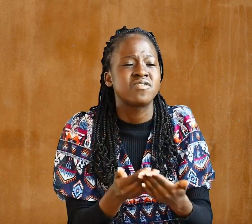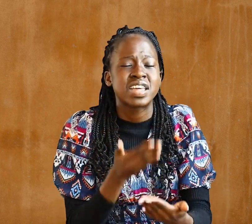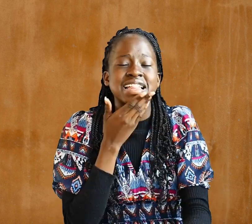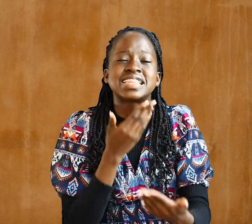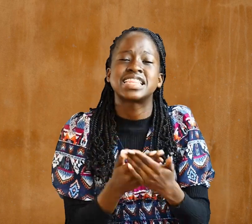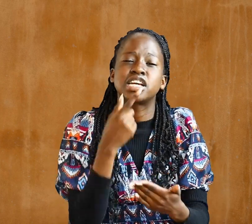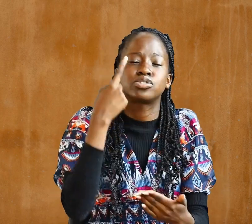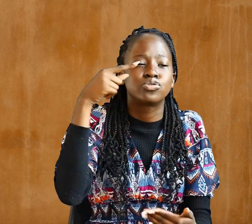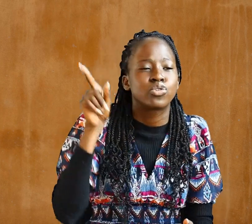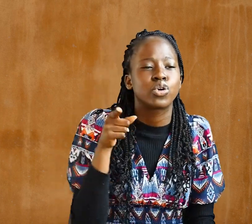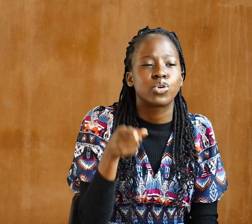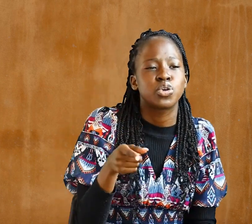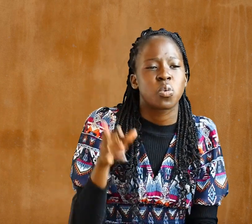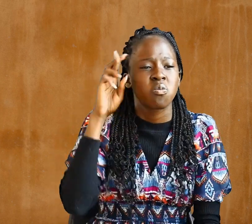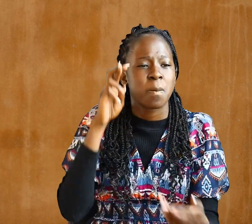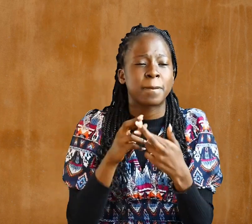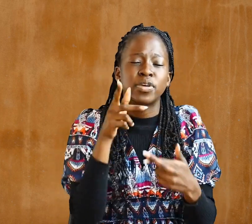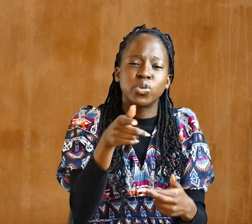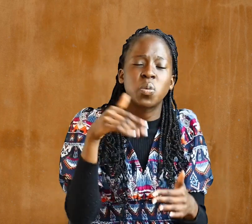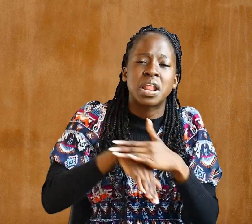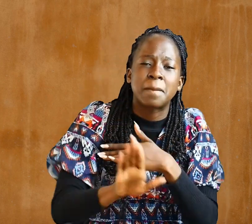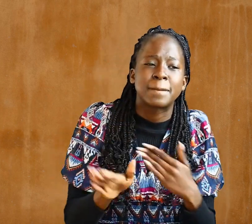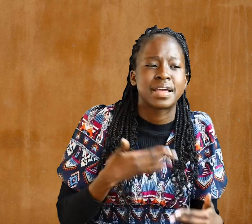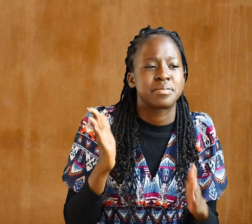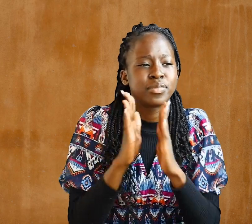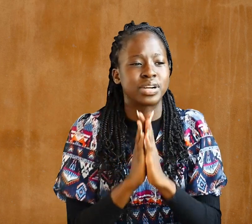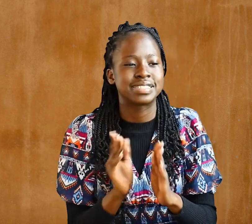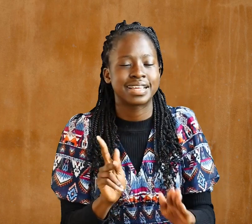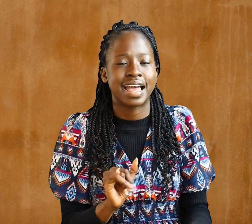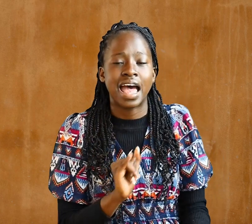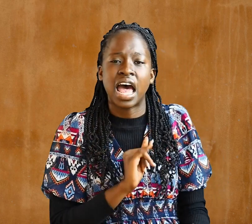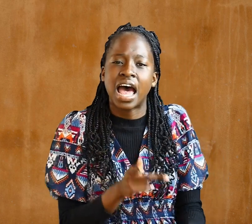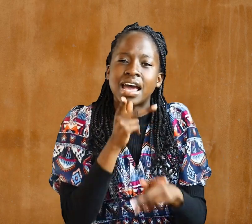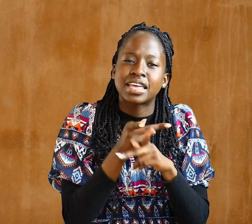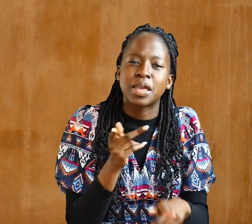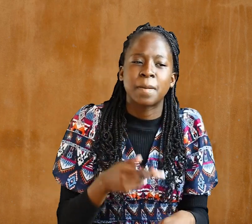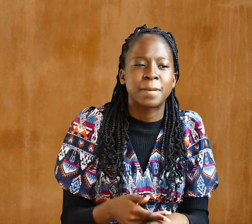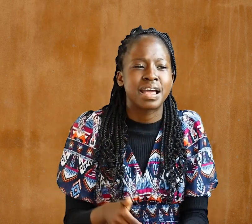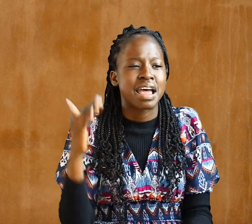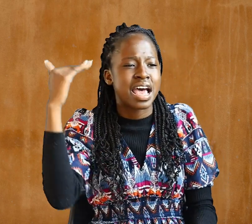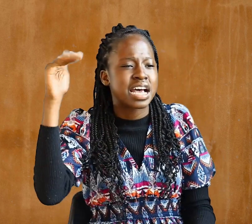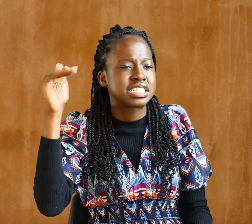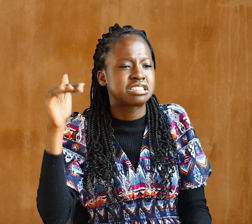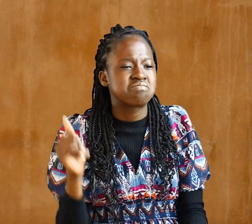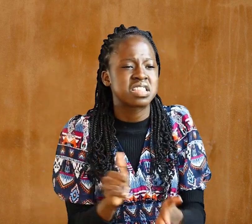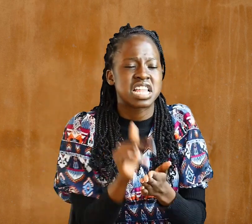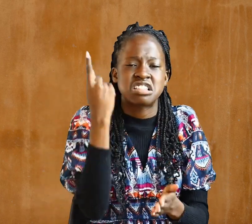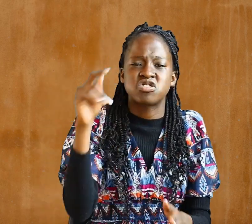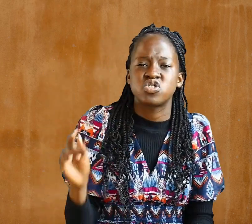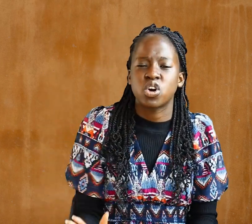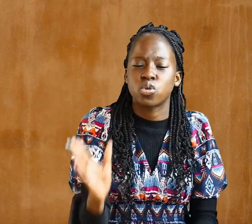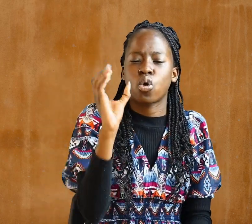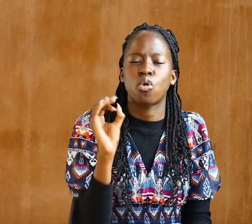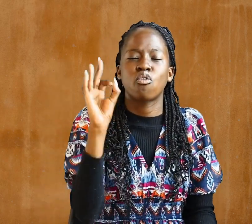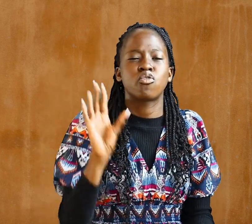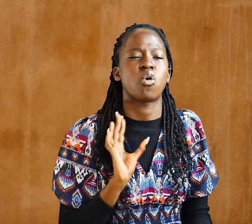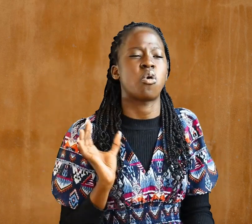you in my prayers. I keep asking that the God of our Lord Jesus Christ, the